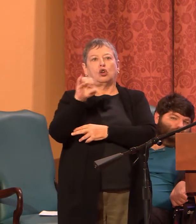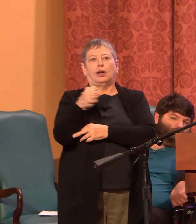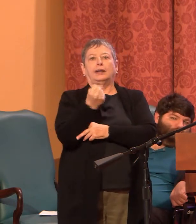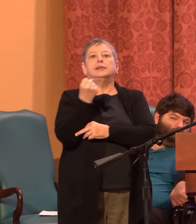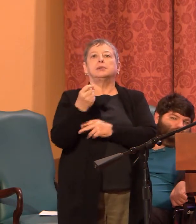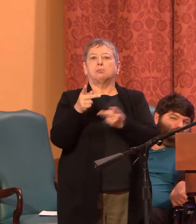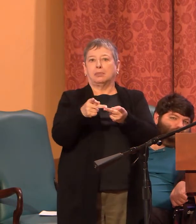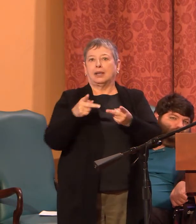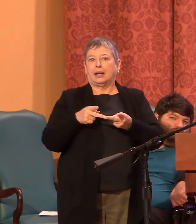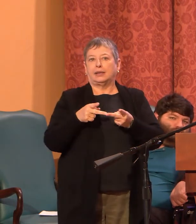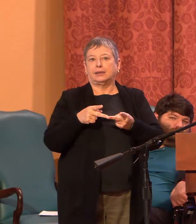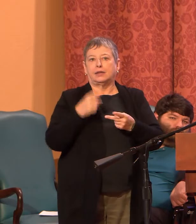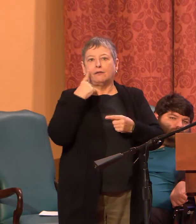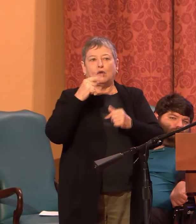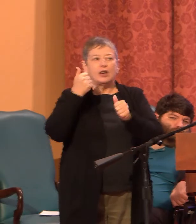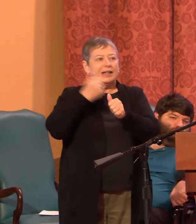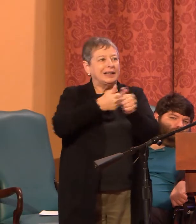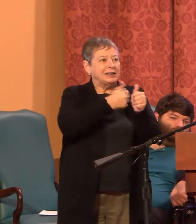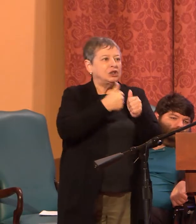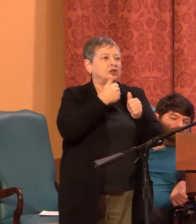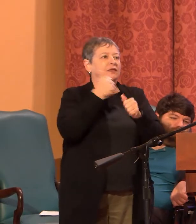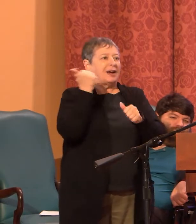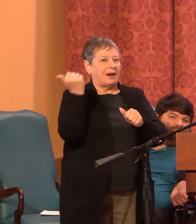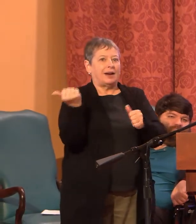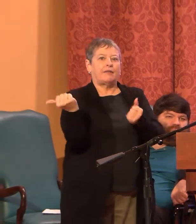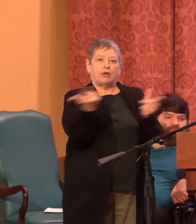of us have for each other. Thank you all.